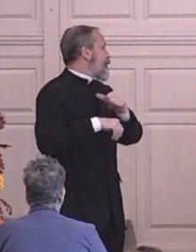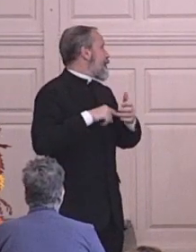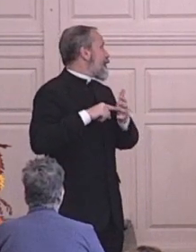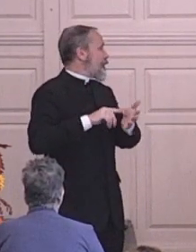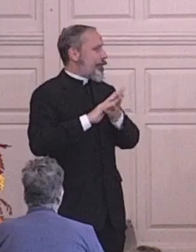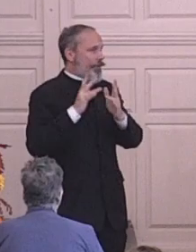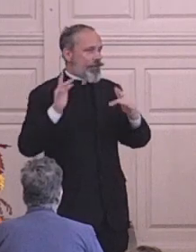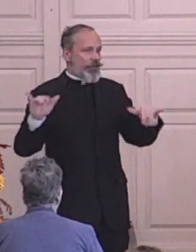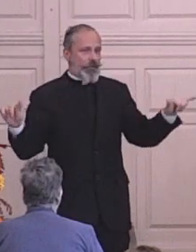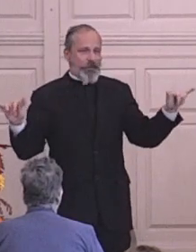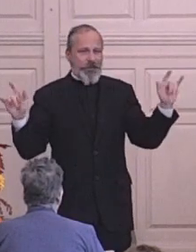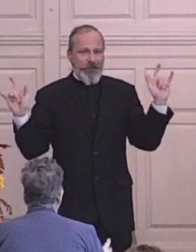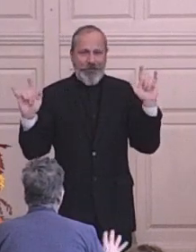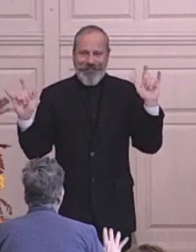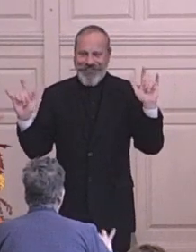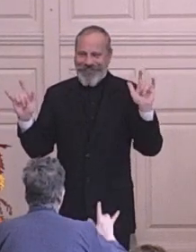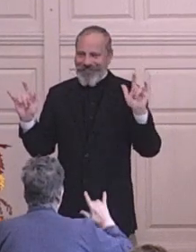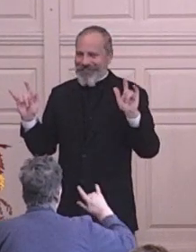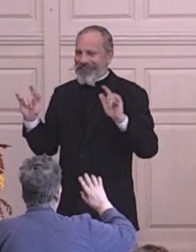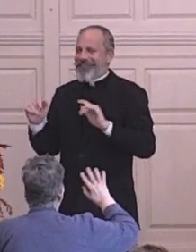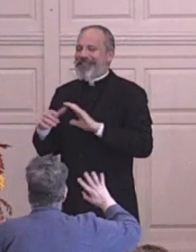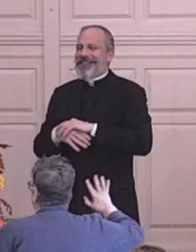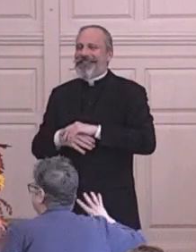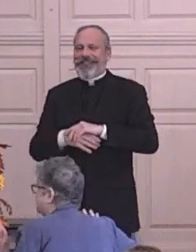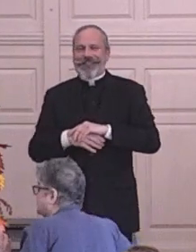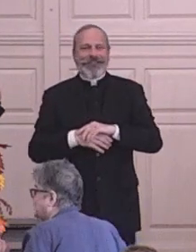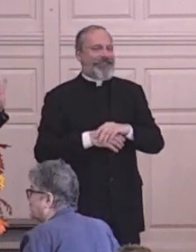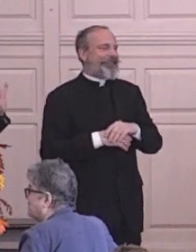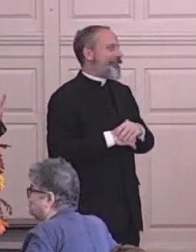Let us offer each other the sign of peace.